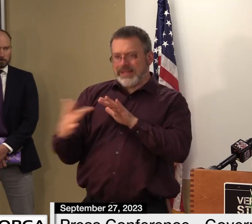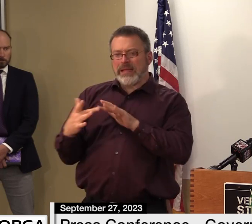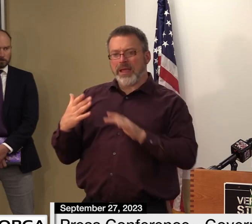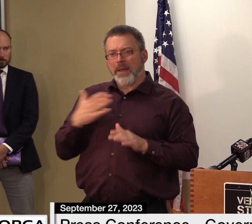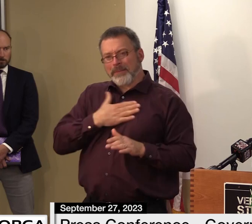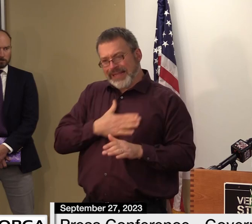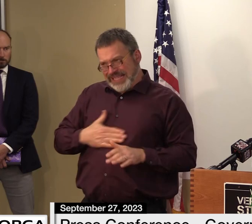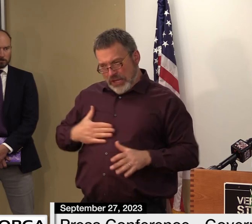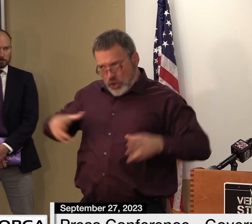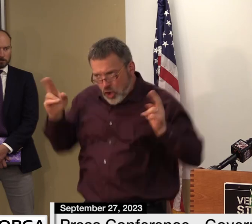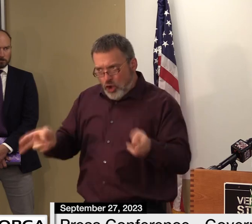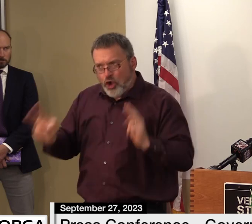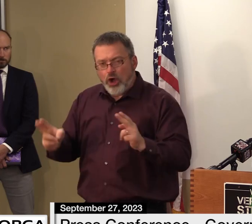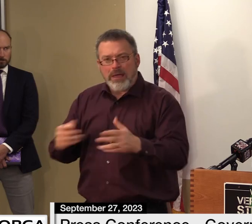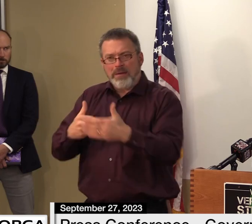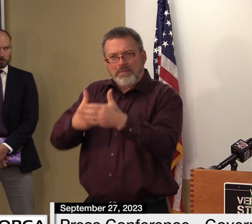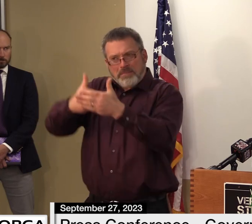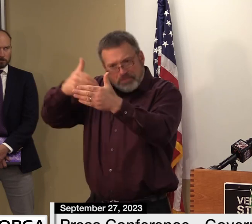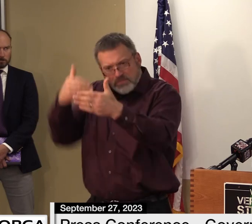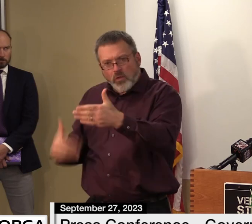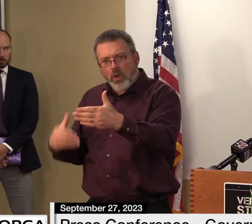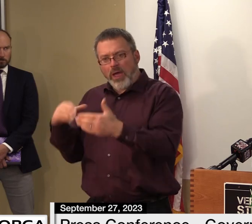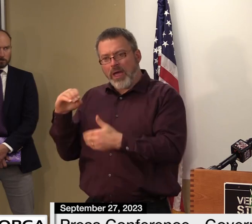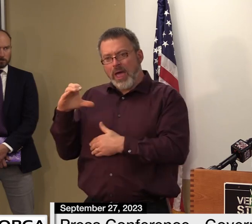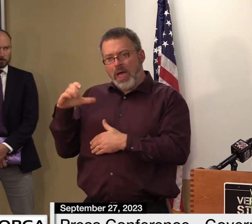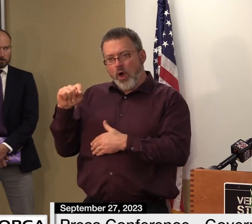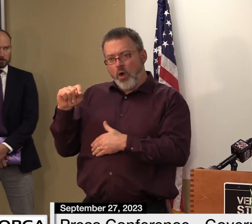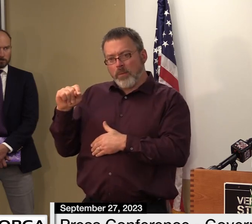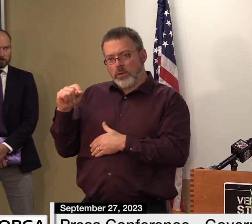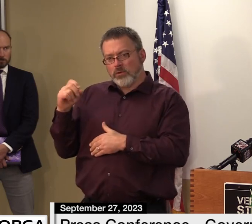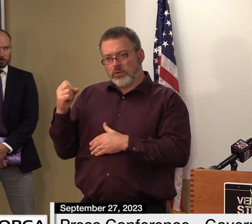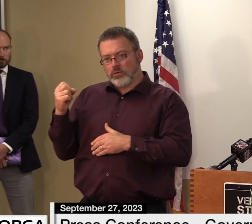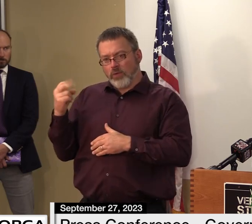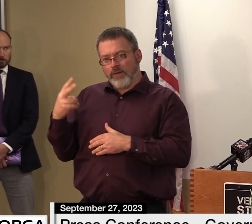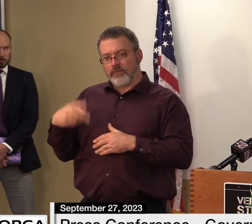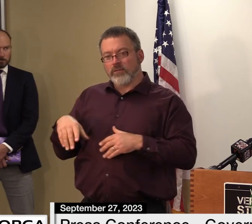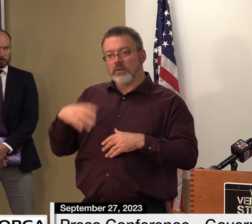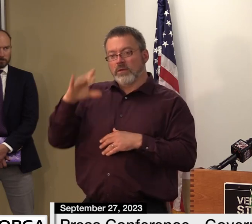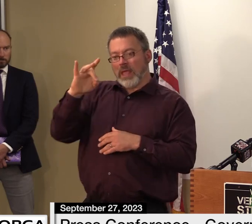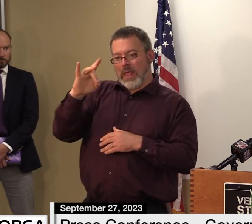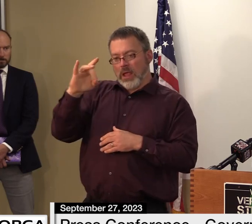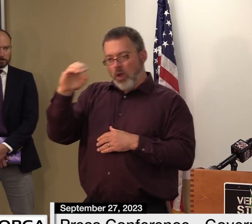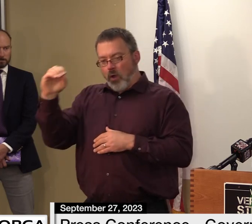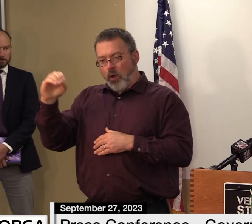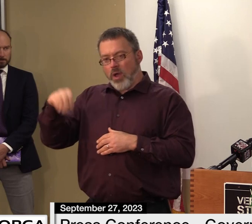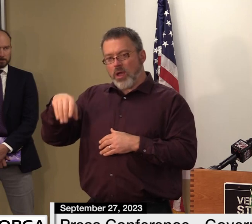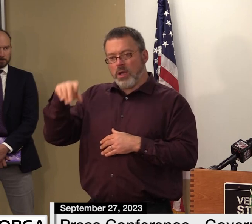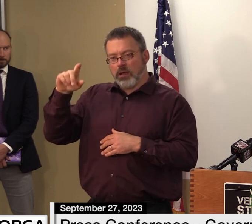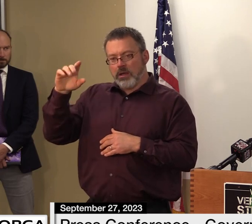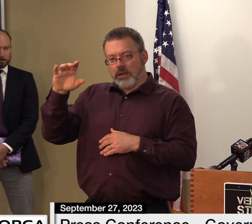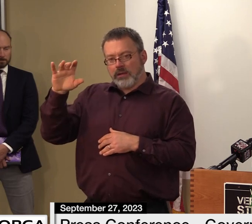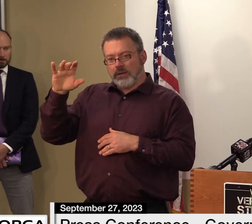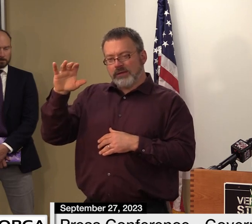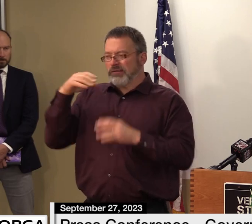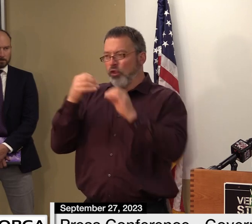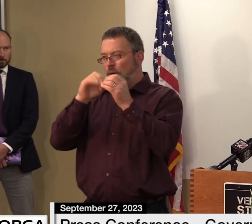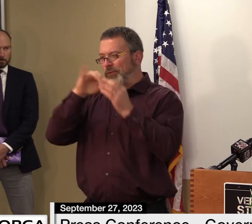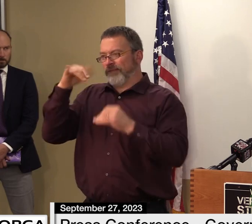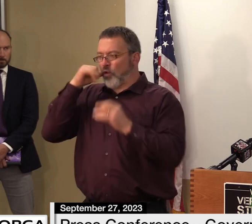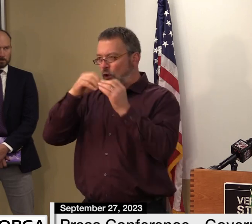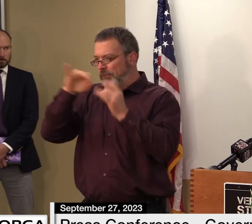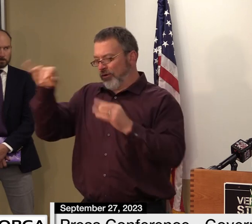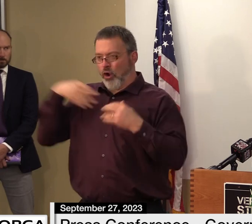12th at 1-800-621-3362. We currently